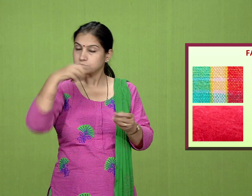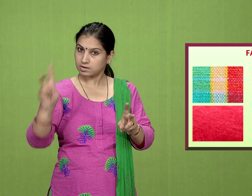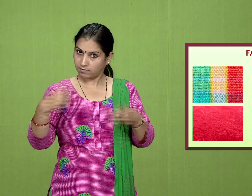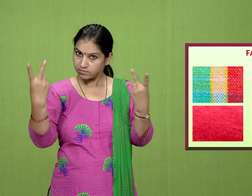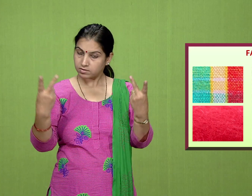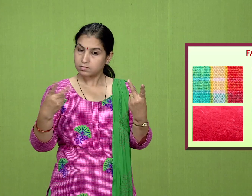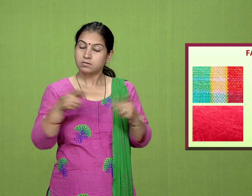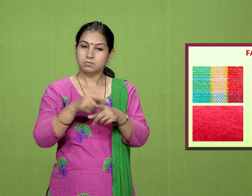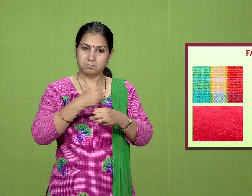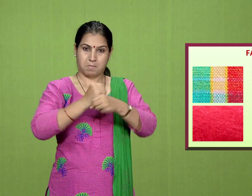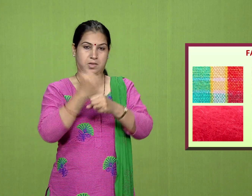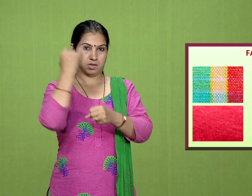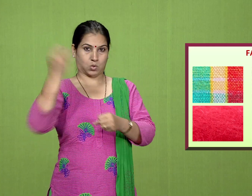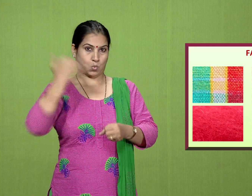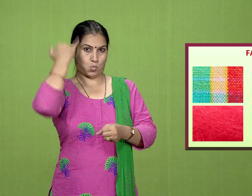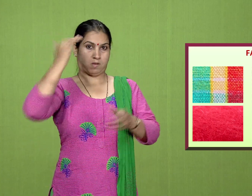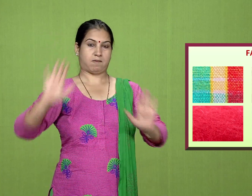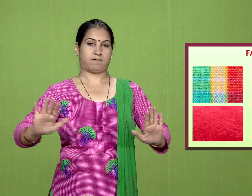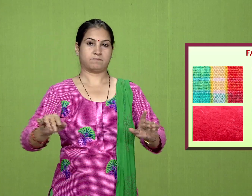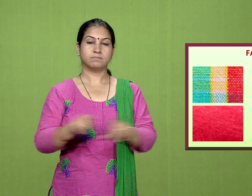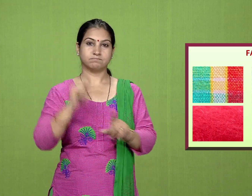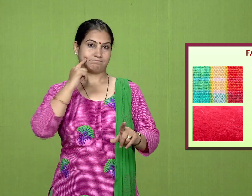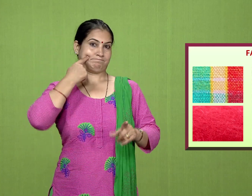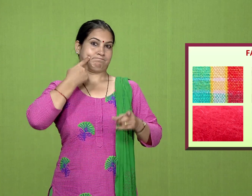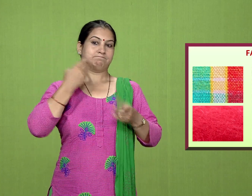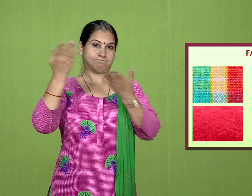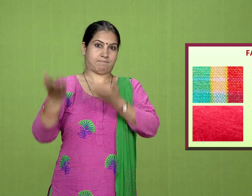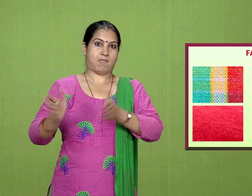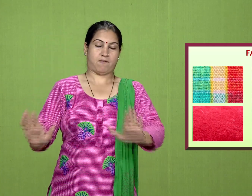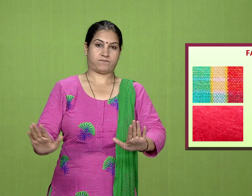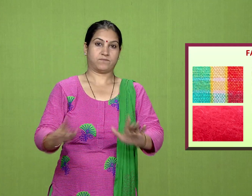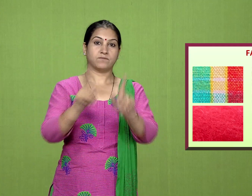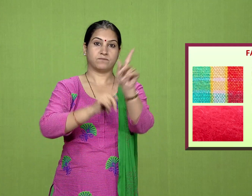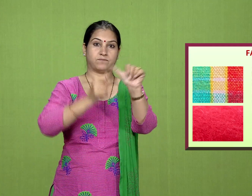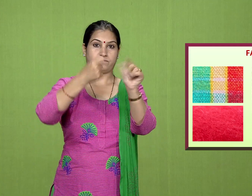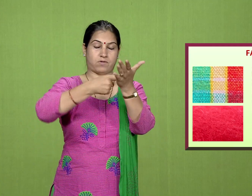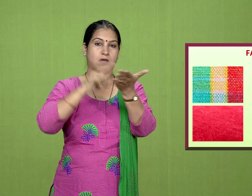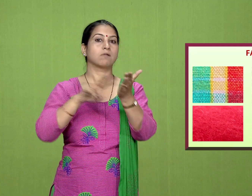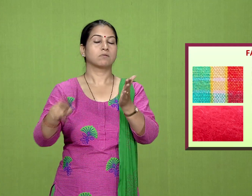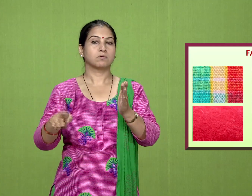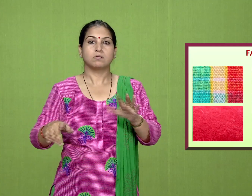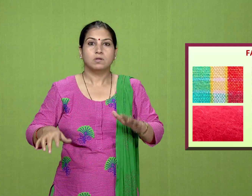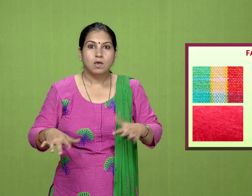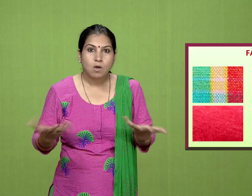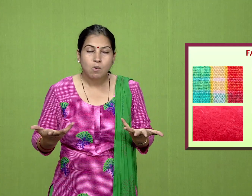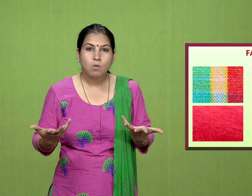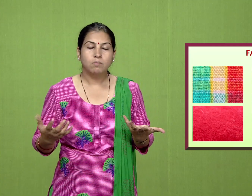to the fabric. They are fancy yarns, which brings an